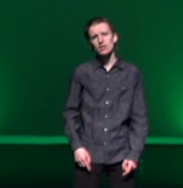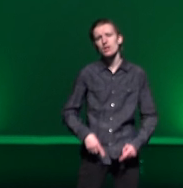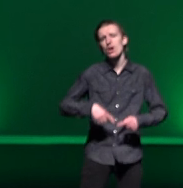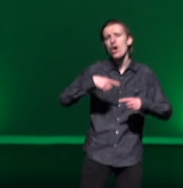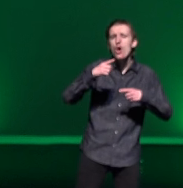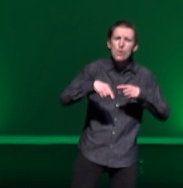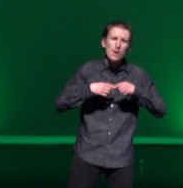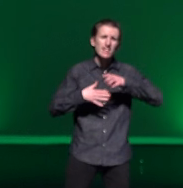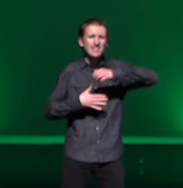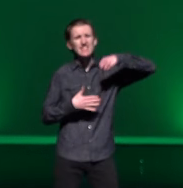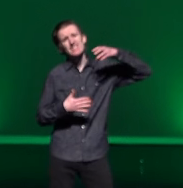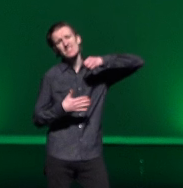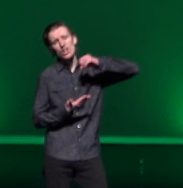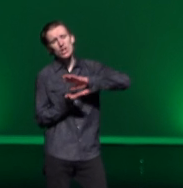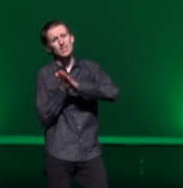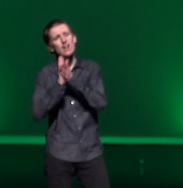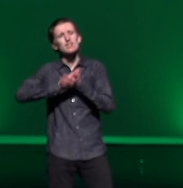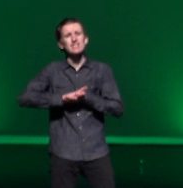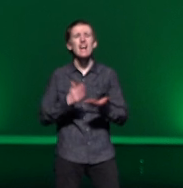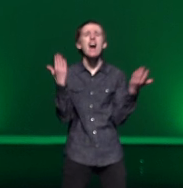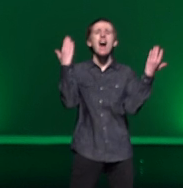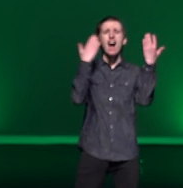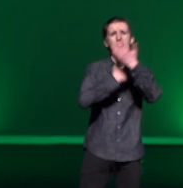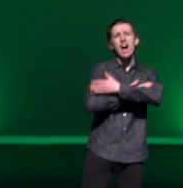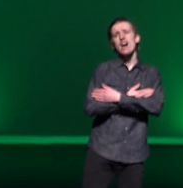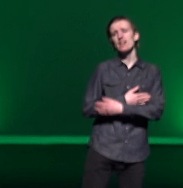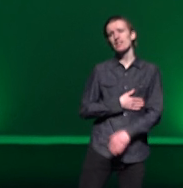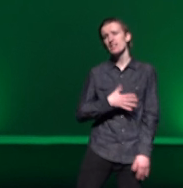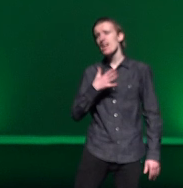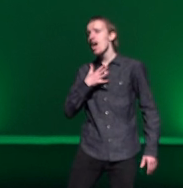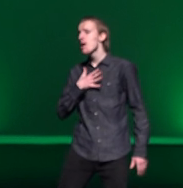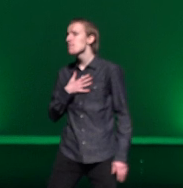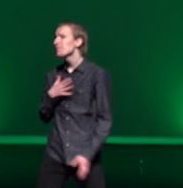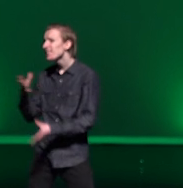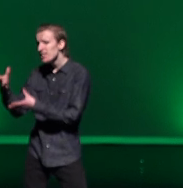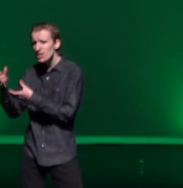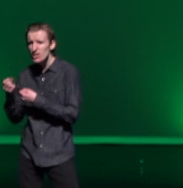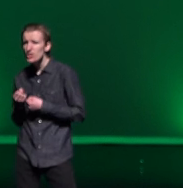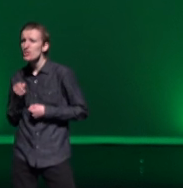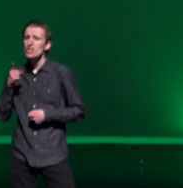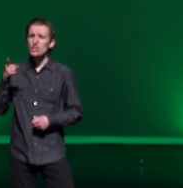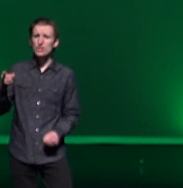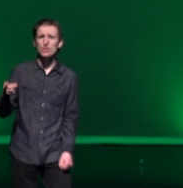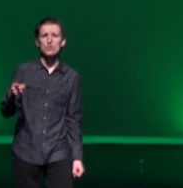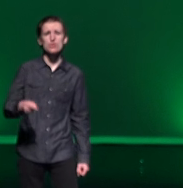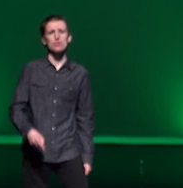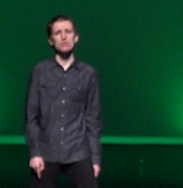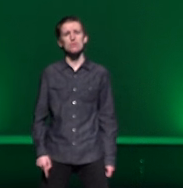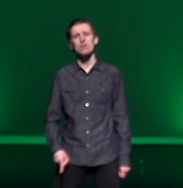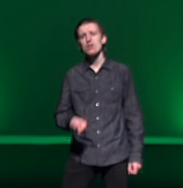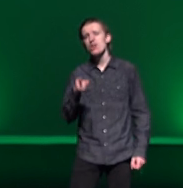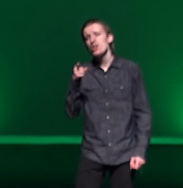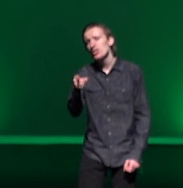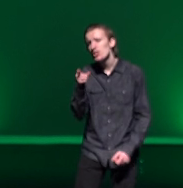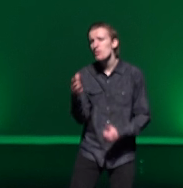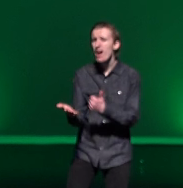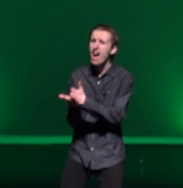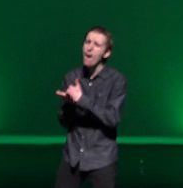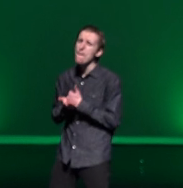When it gets dark outside In you I confide You help